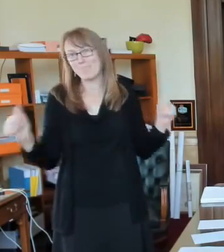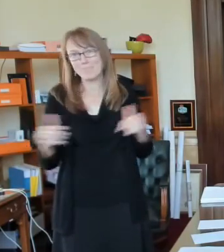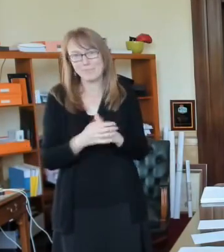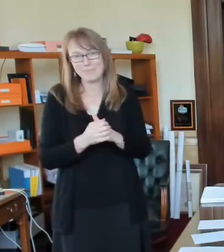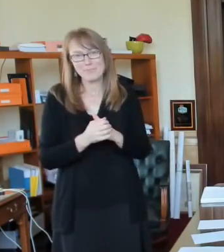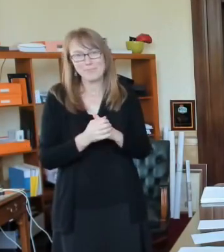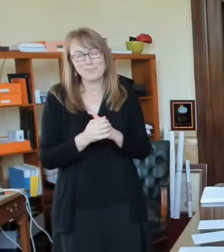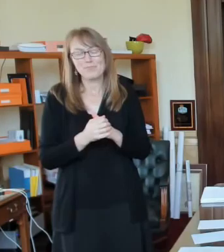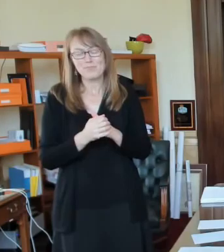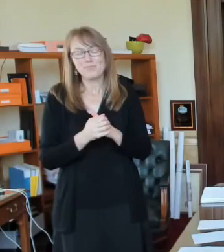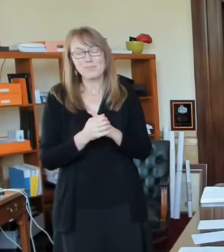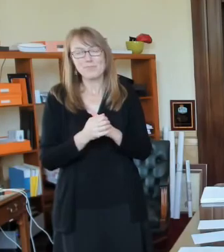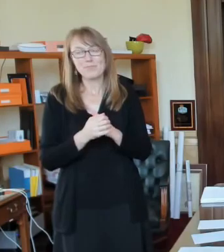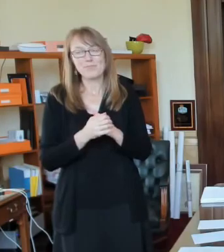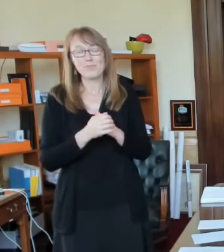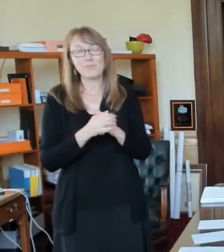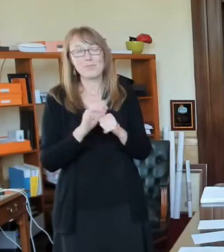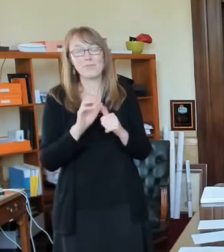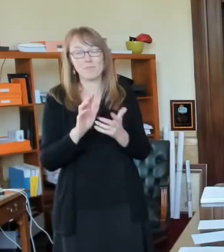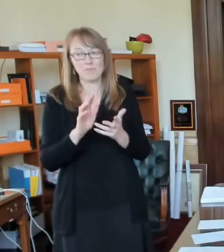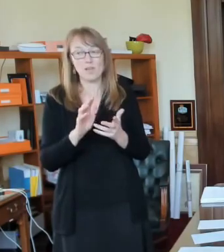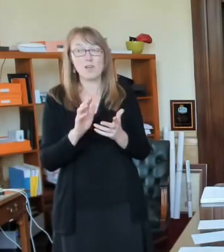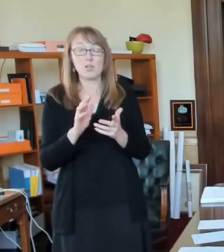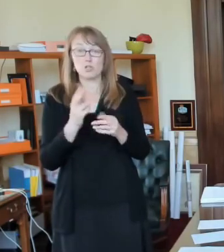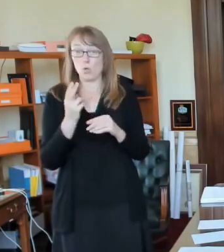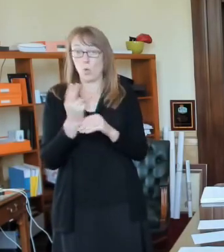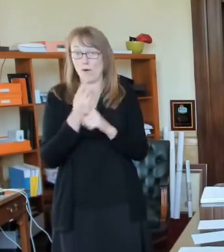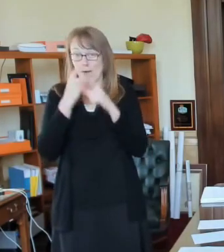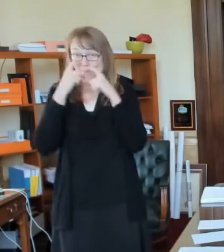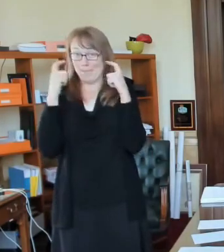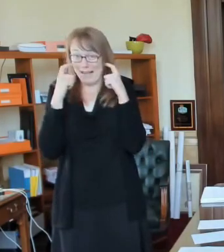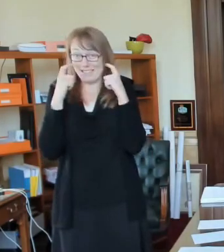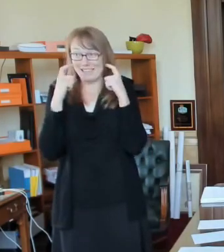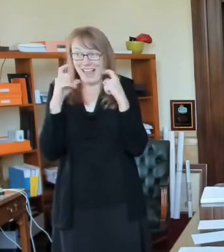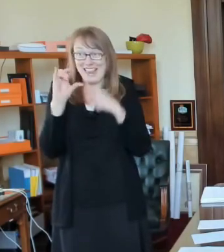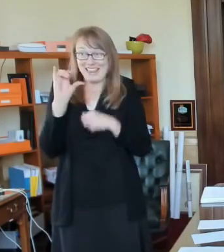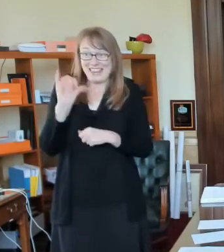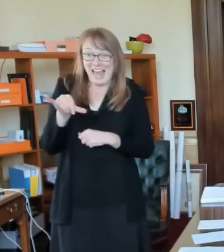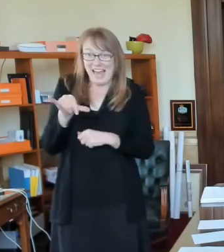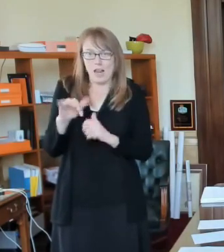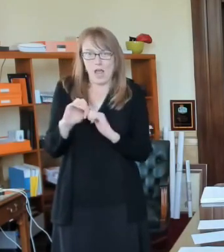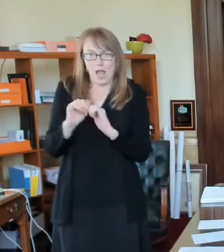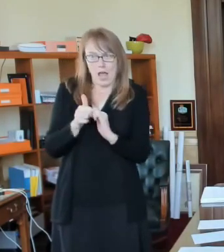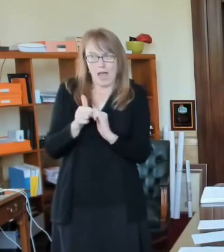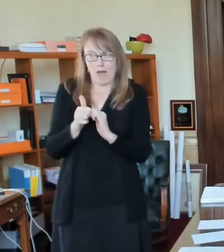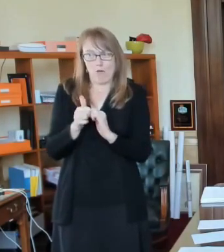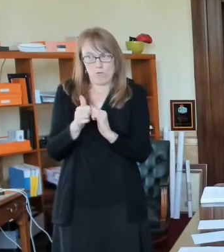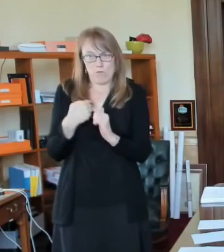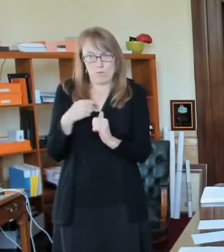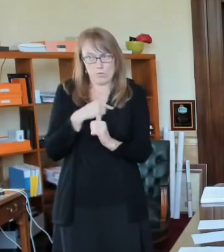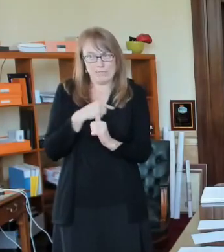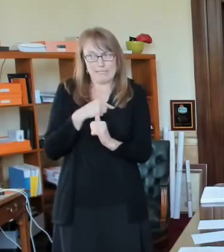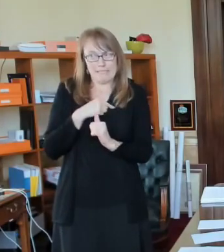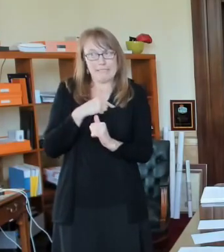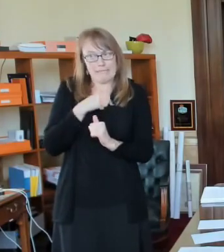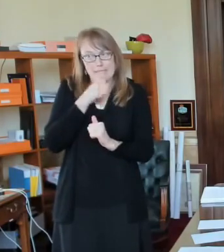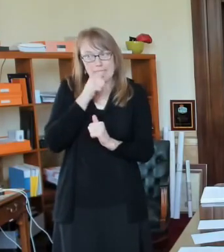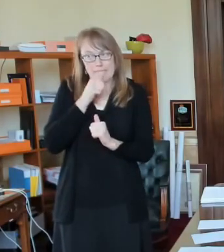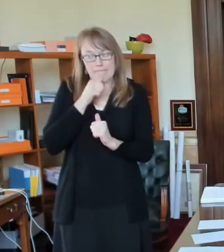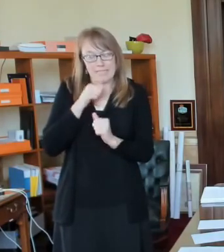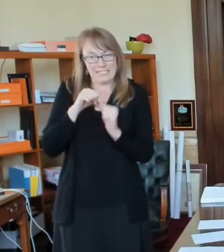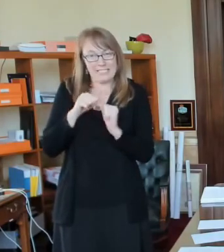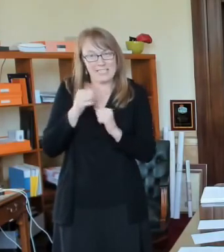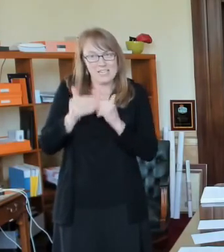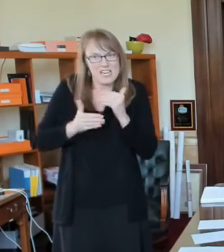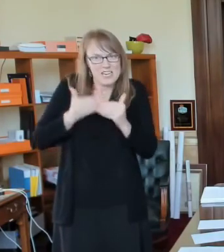only real thing that we have without having to pull back the reins on businesses. And